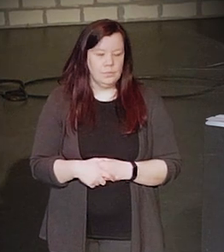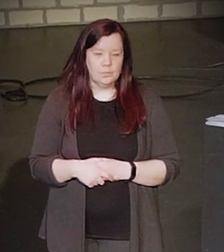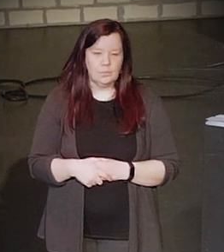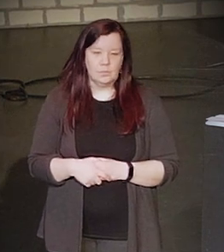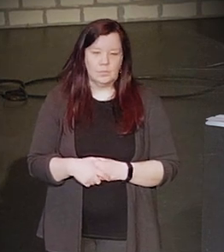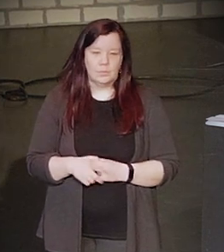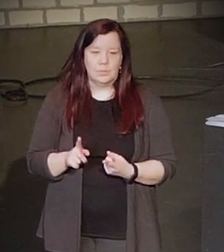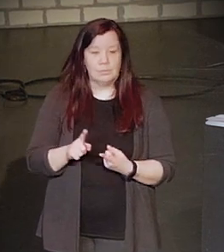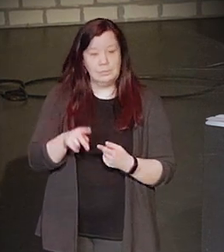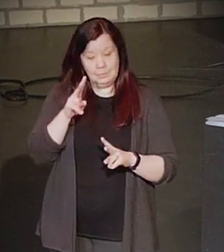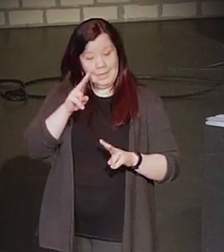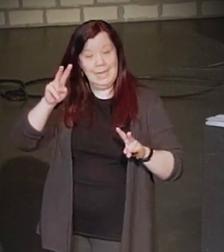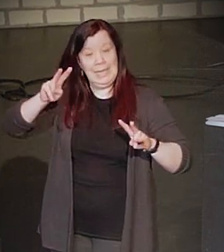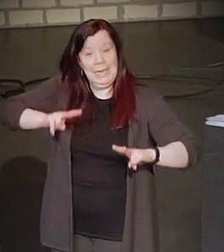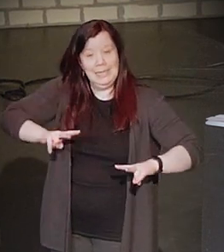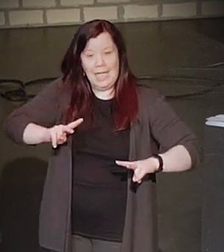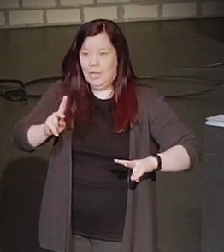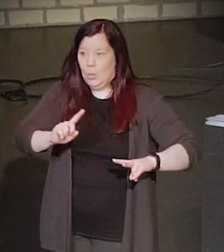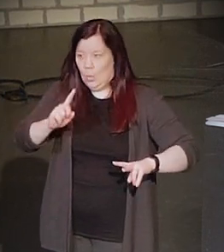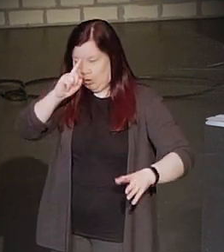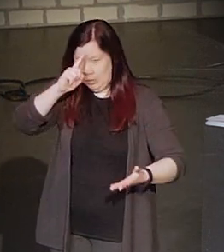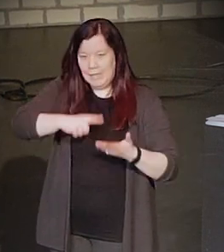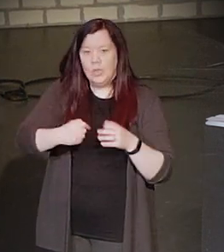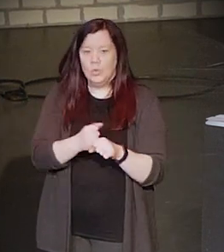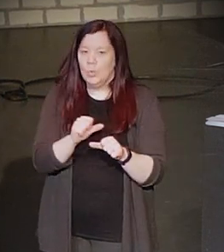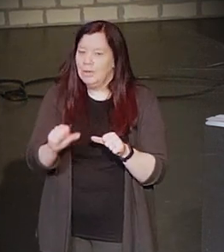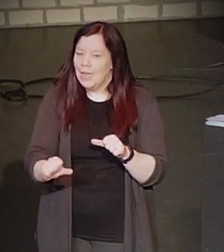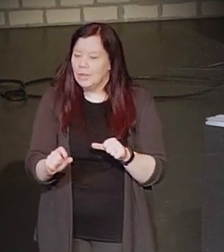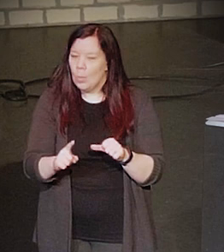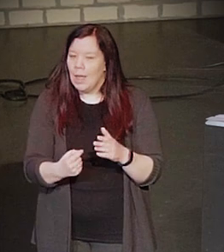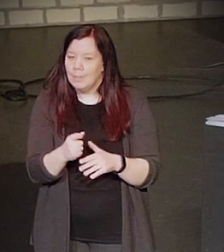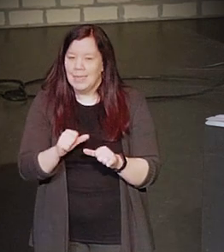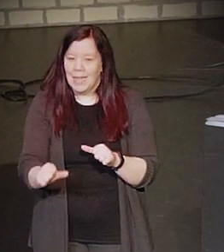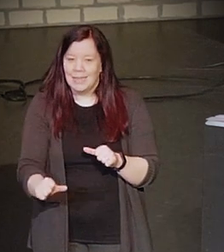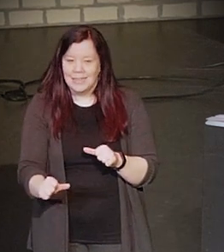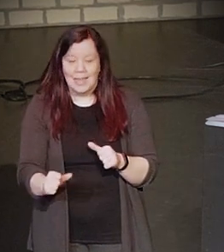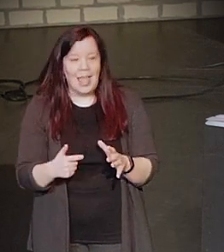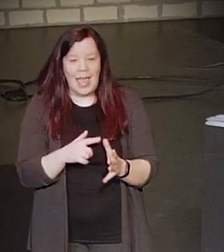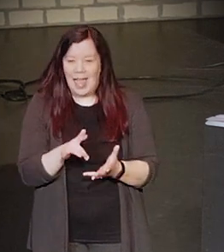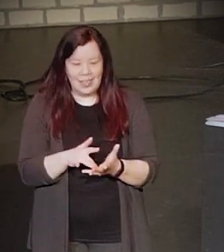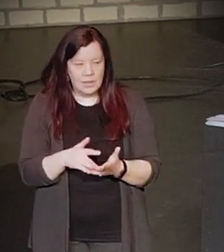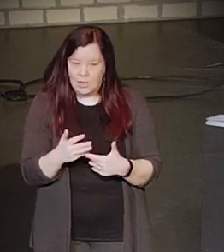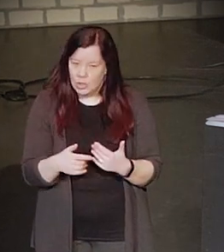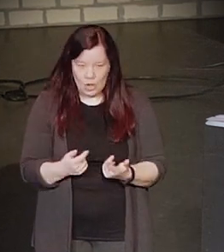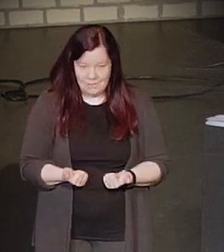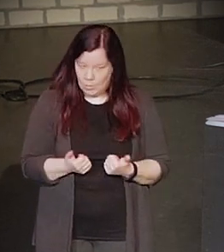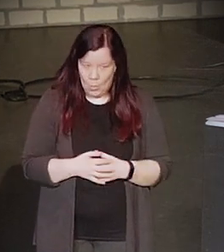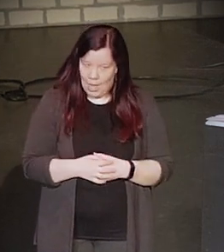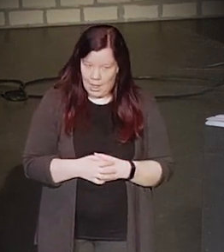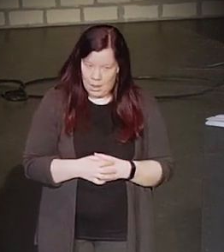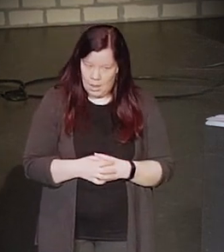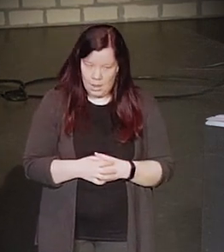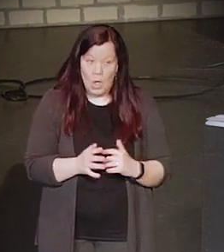Give you a little bit of an insight in what you do decide to do next. You don't do very well. Those